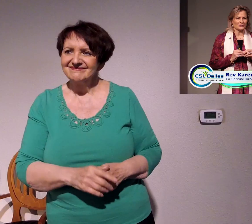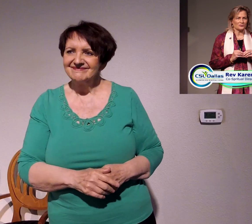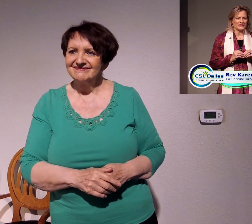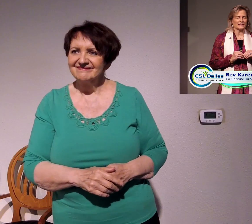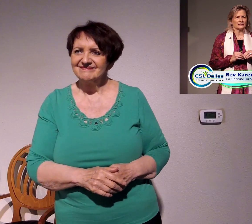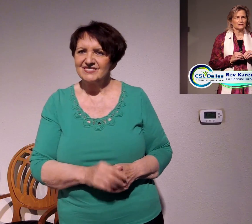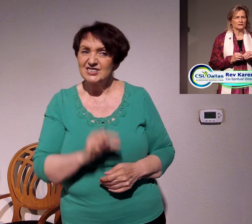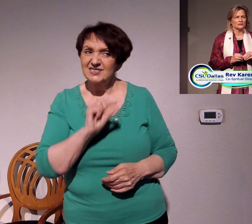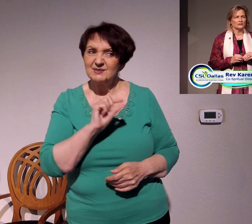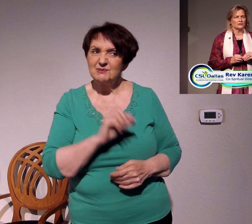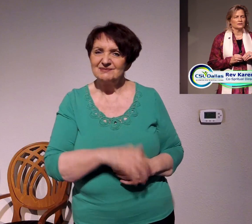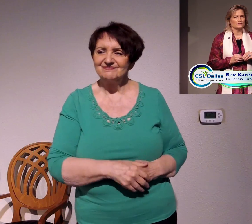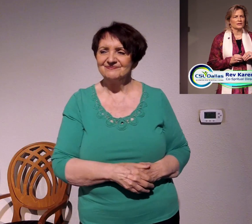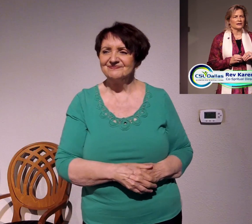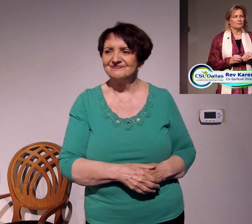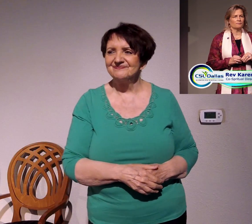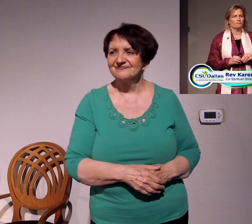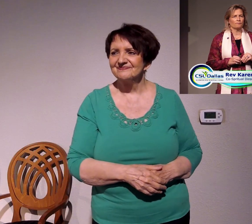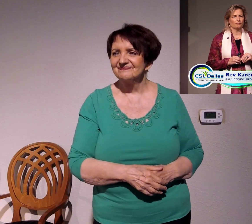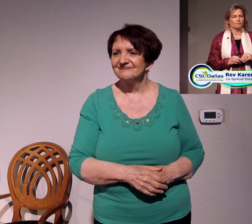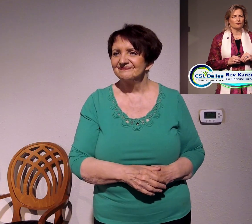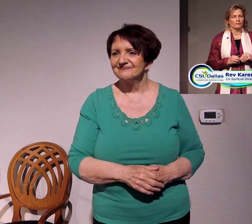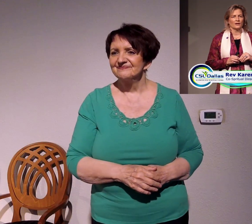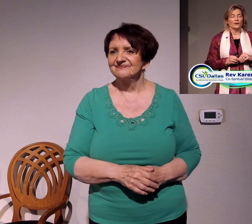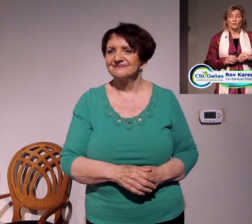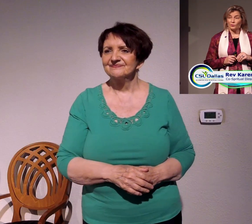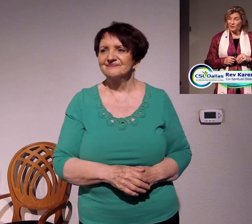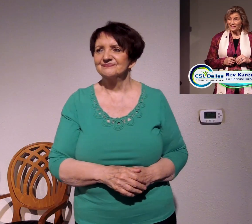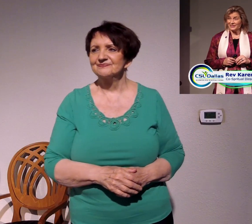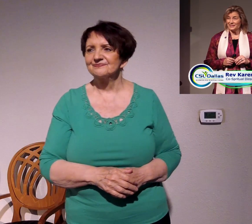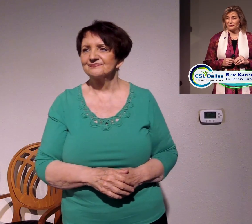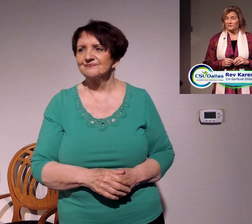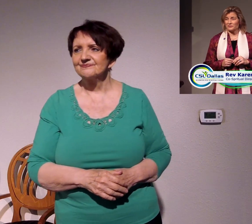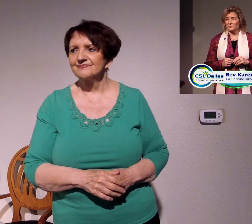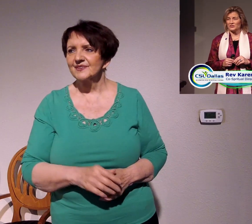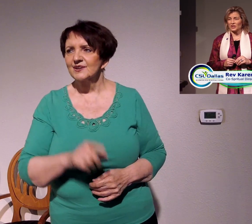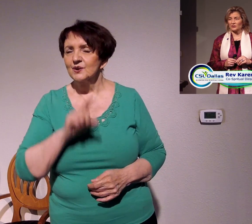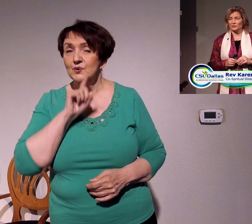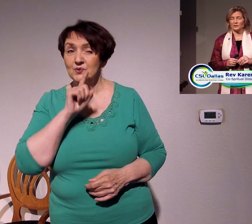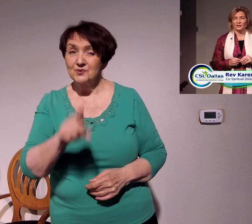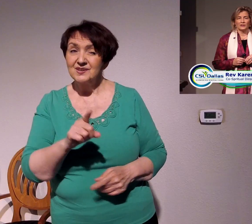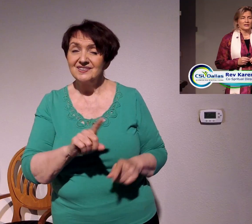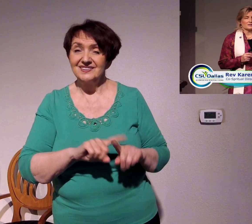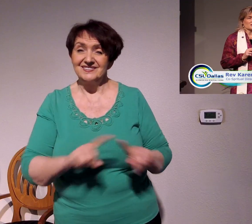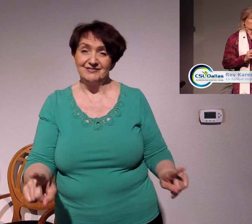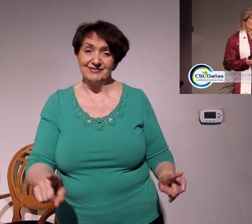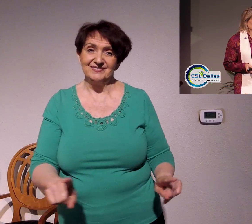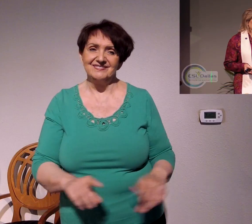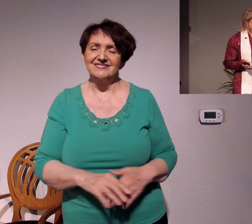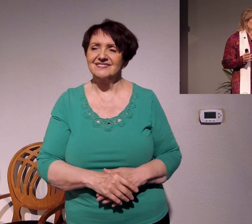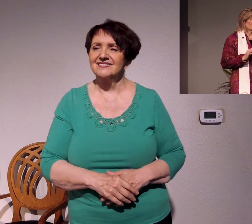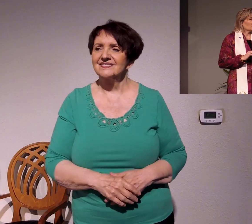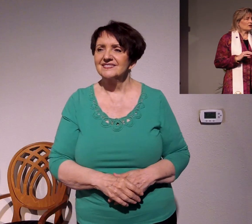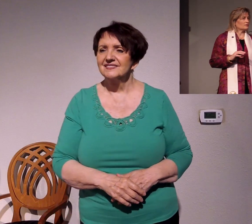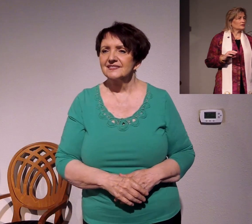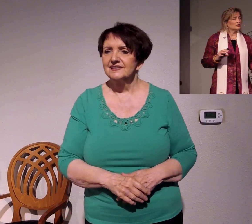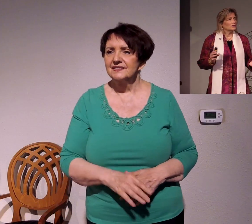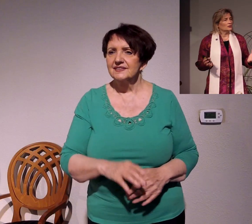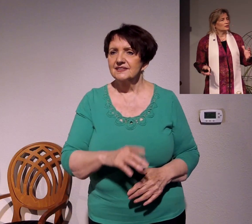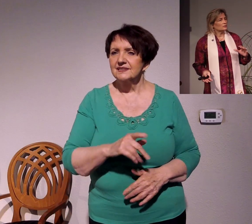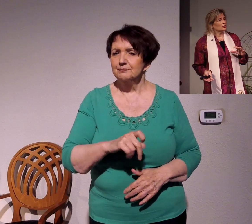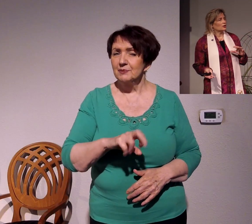we? Just a little bit. Yeah. Really different from each other. It's this paradox